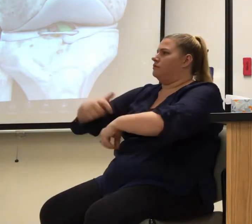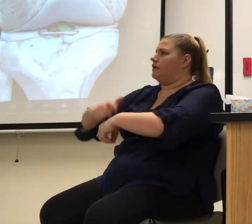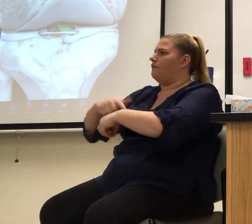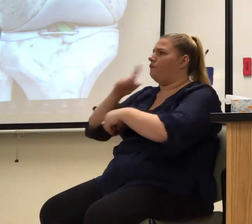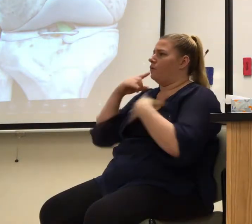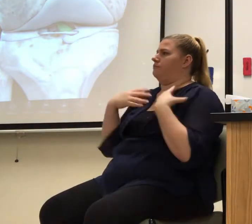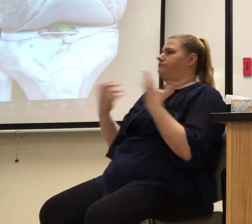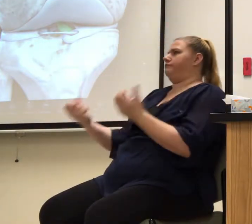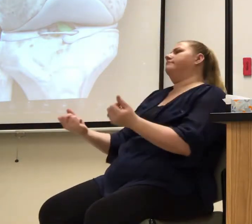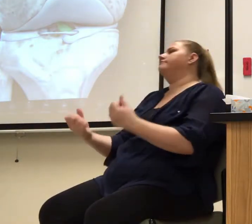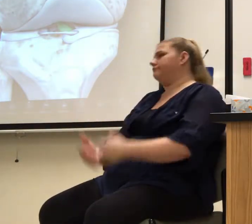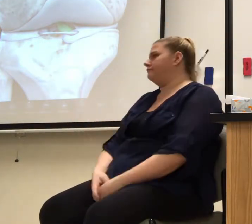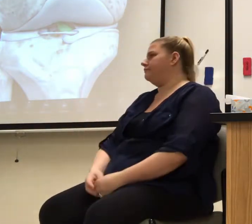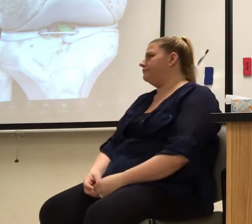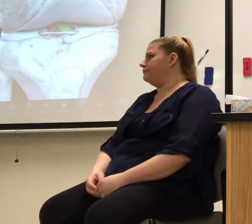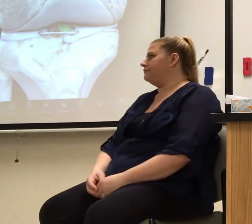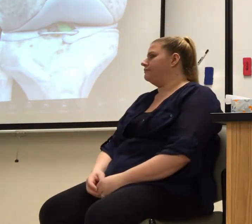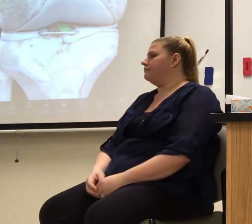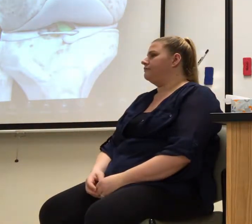Okay.